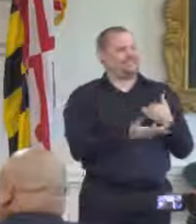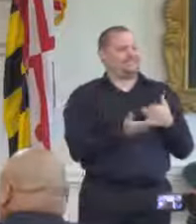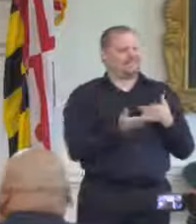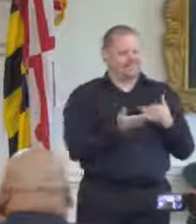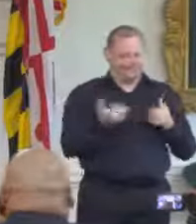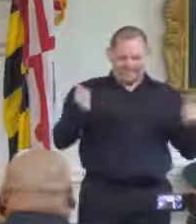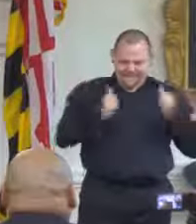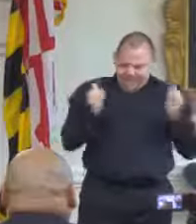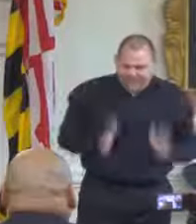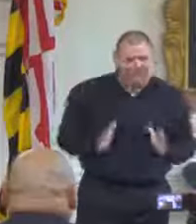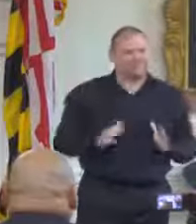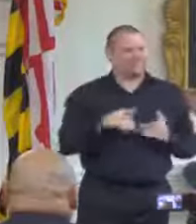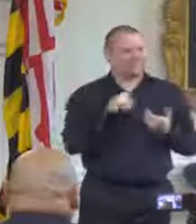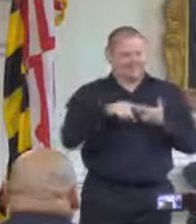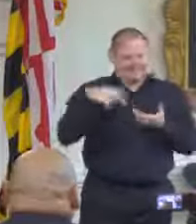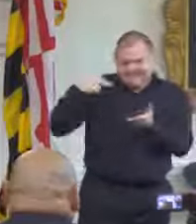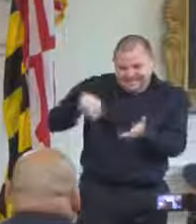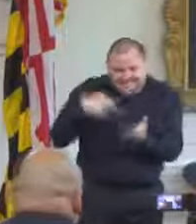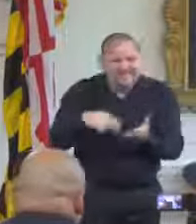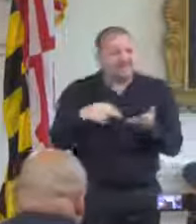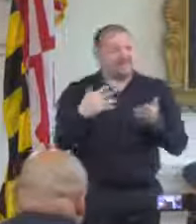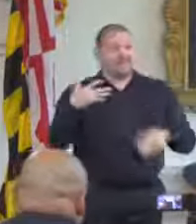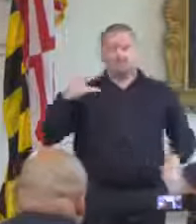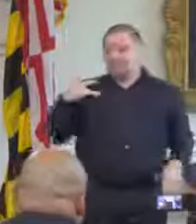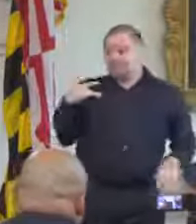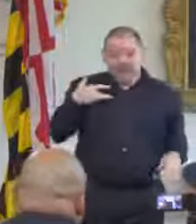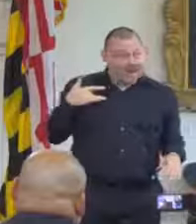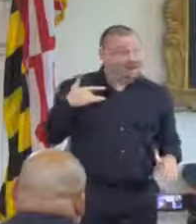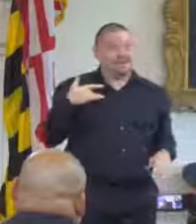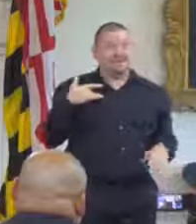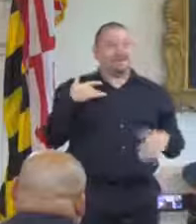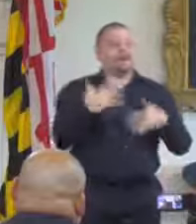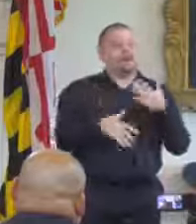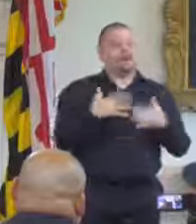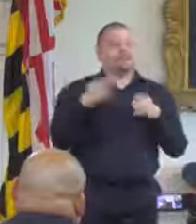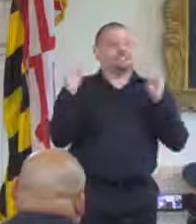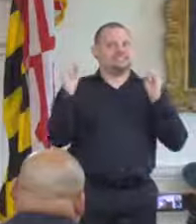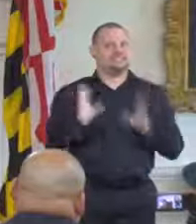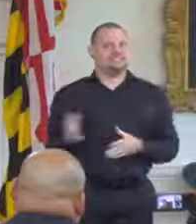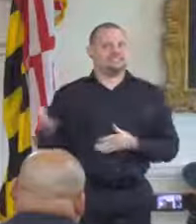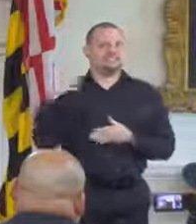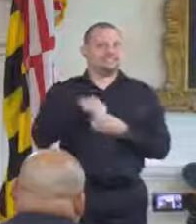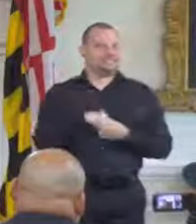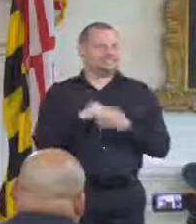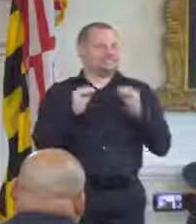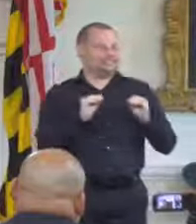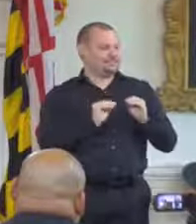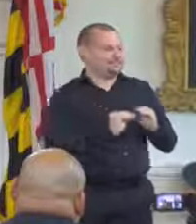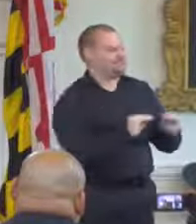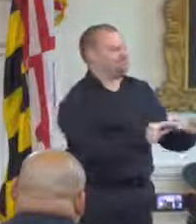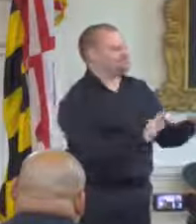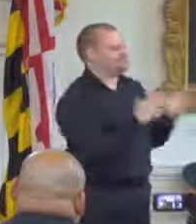actor, dancer, and model to become a teacher in his own right.